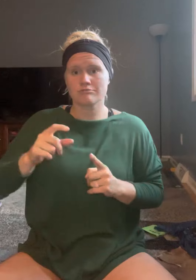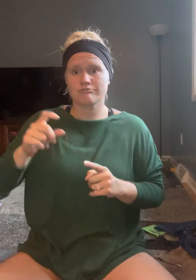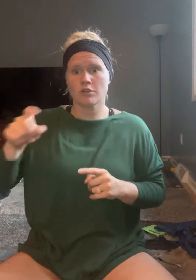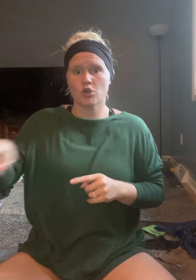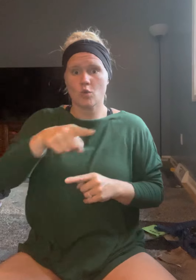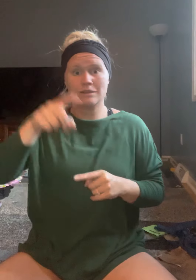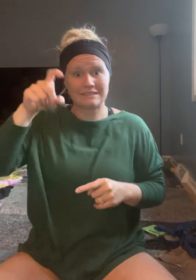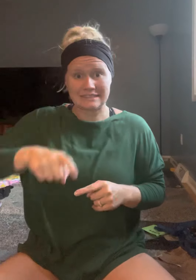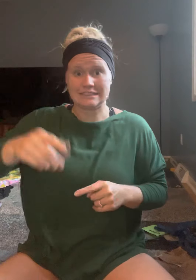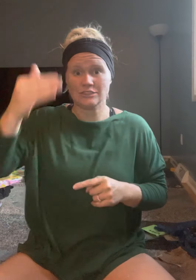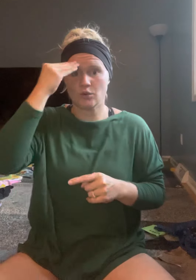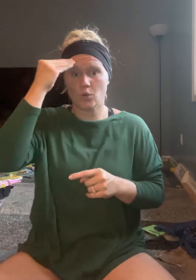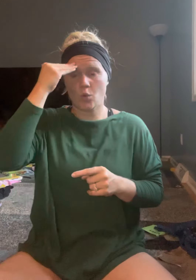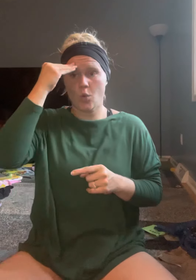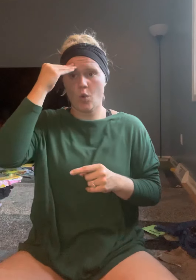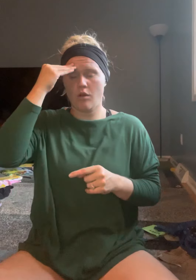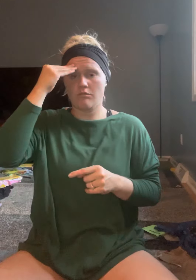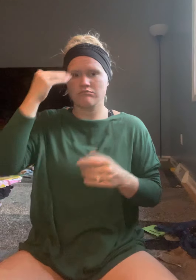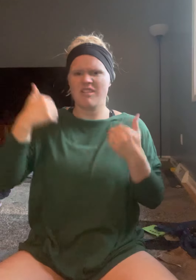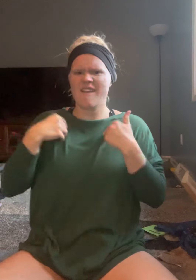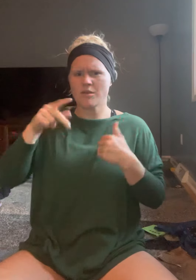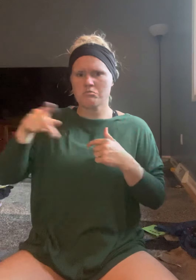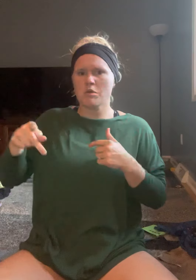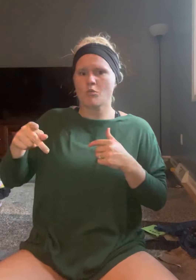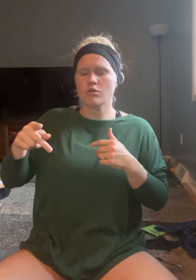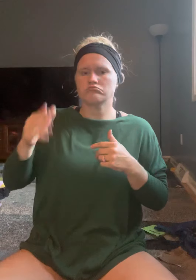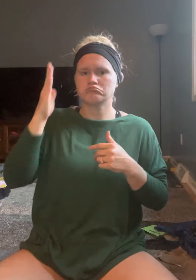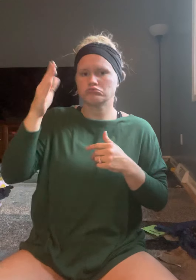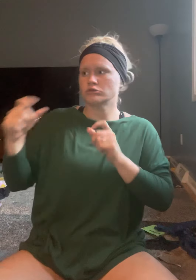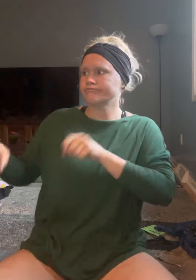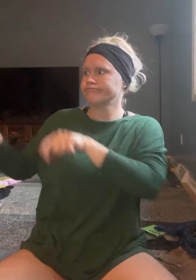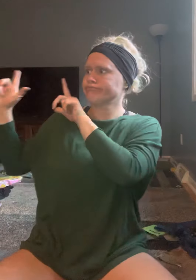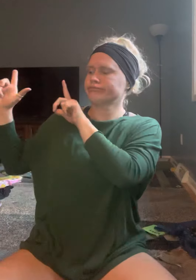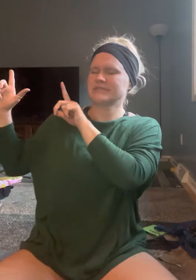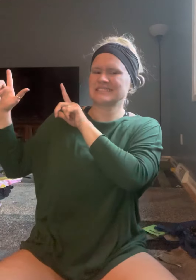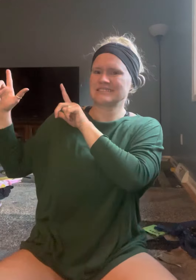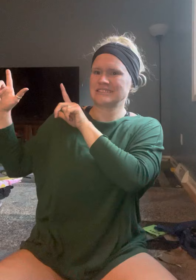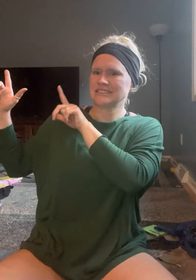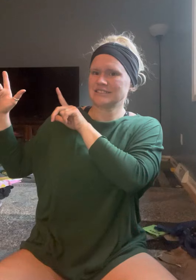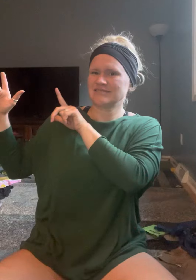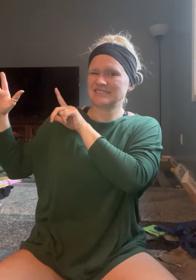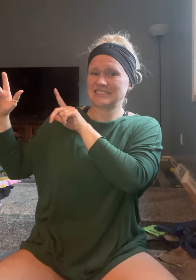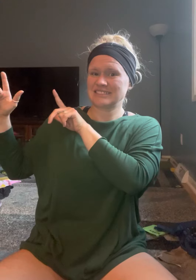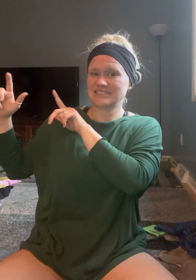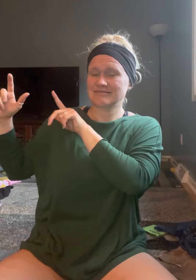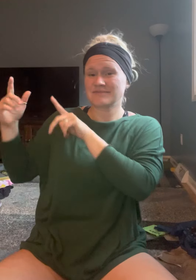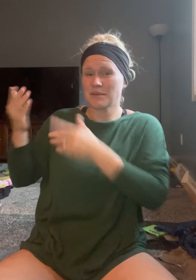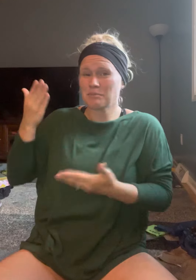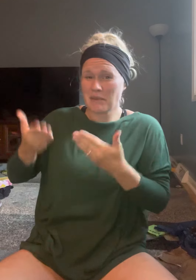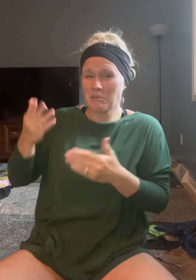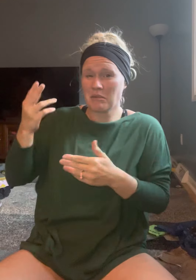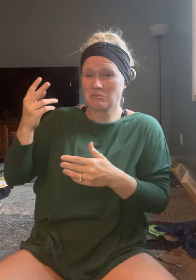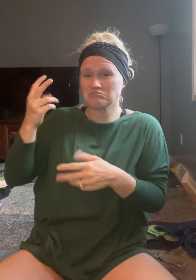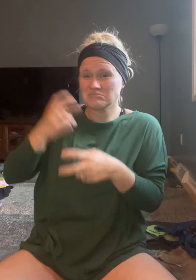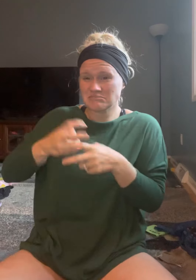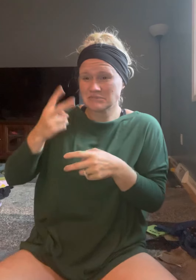presentation here, a PowerPoint. We're going to put it up here. It's not real dark because of the light, but you should be able to see it. And we're going to